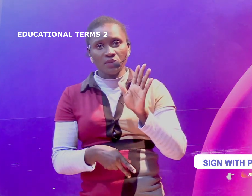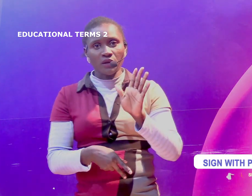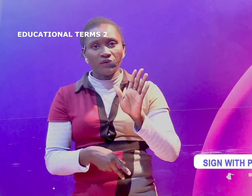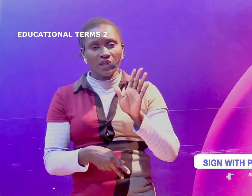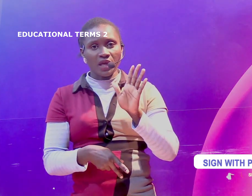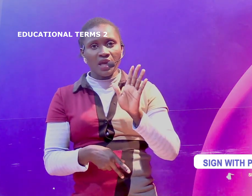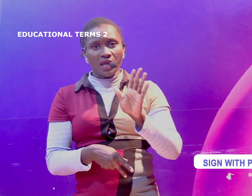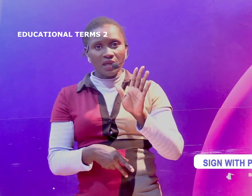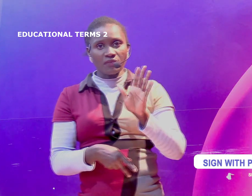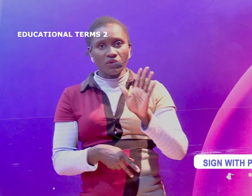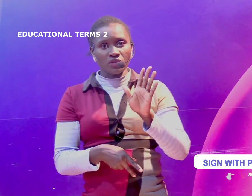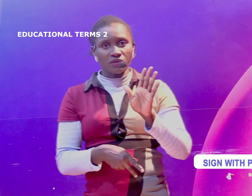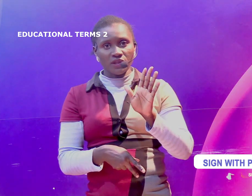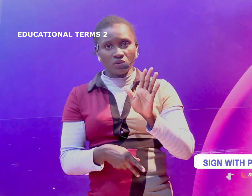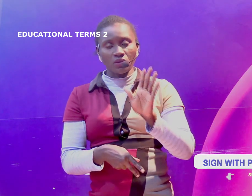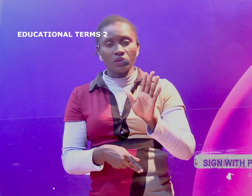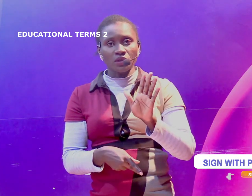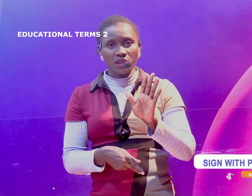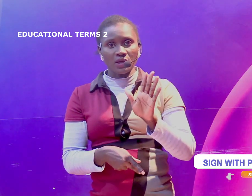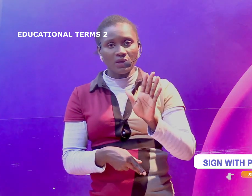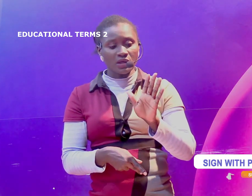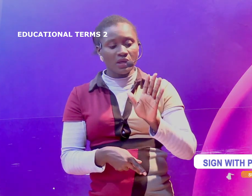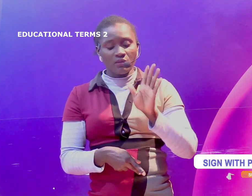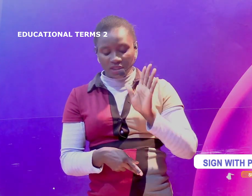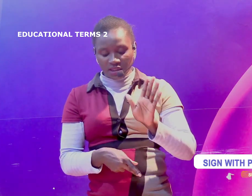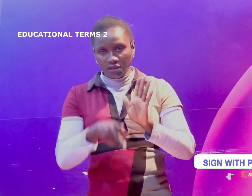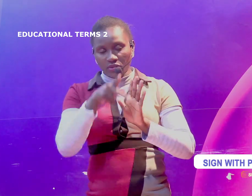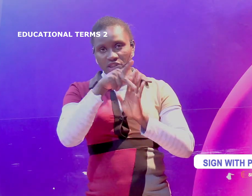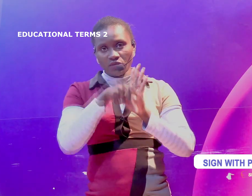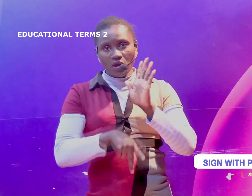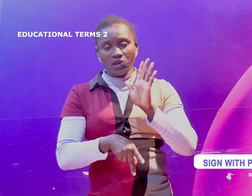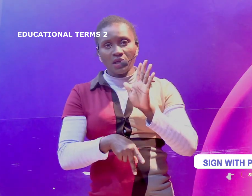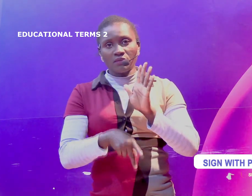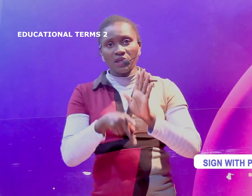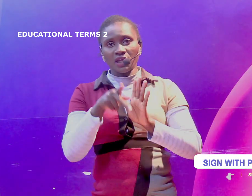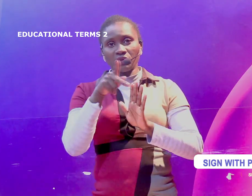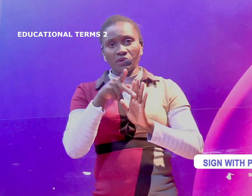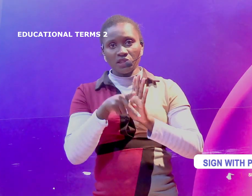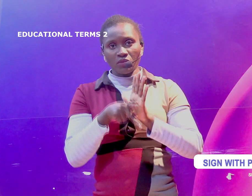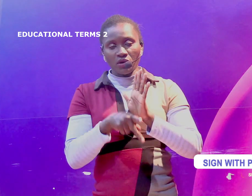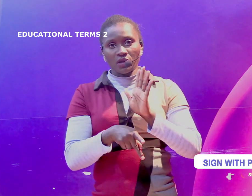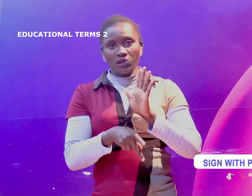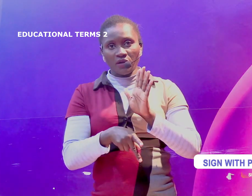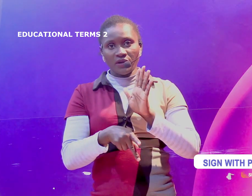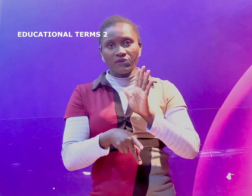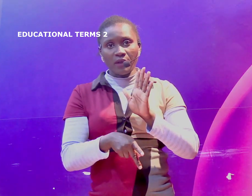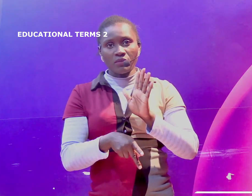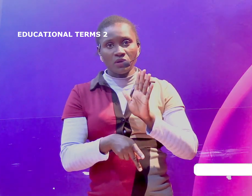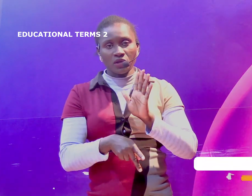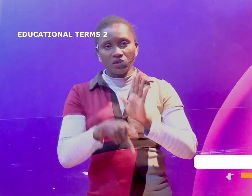the head boss of the school, not the other one, but this is the principle, meaning the principle of the verb, not the